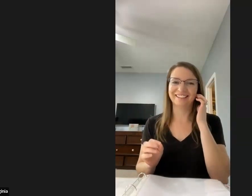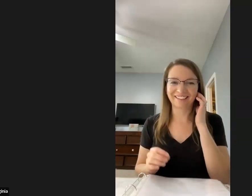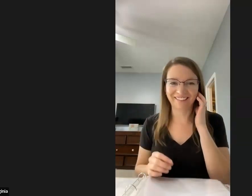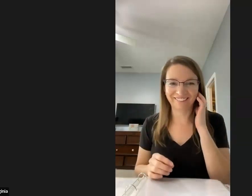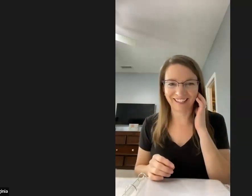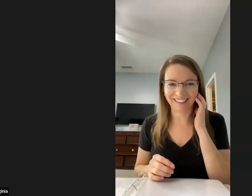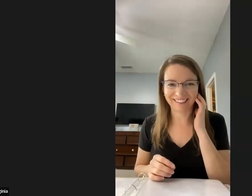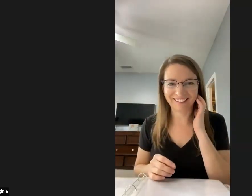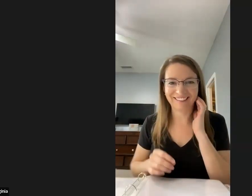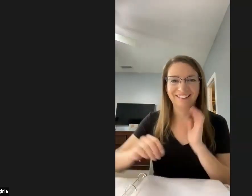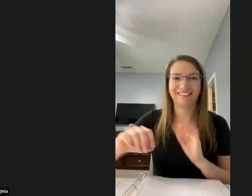Okay.